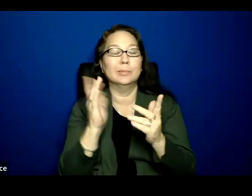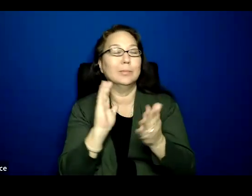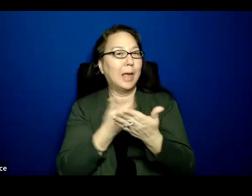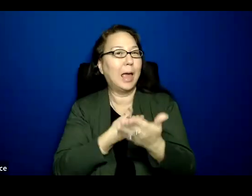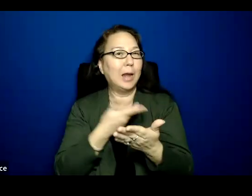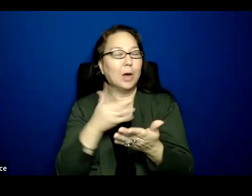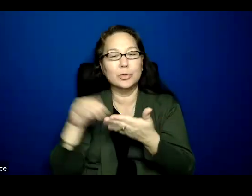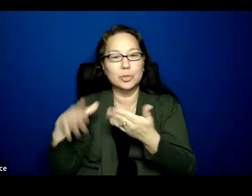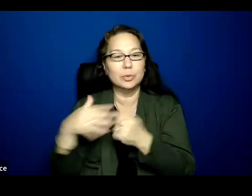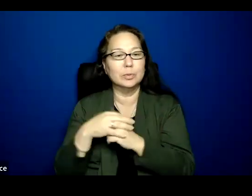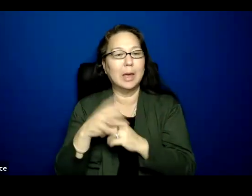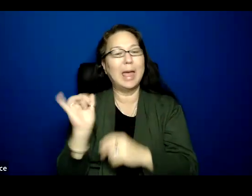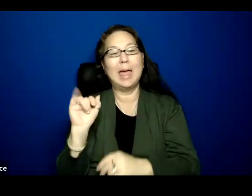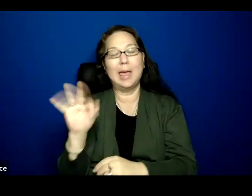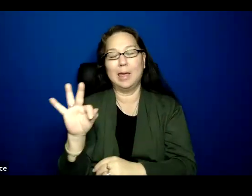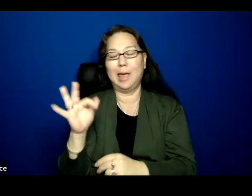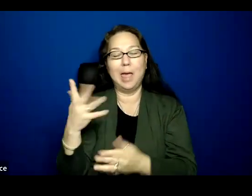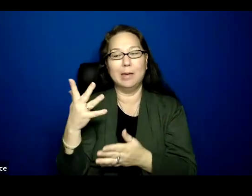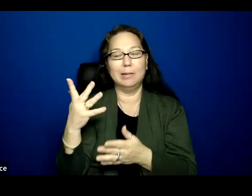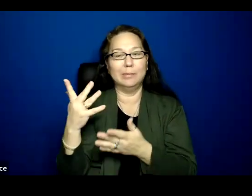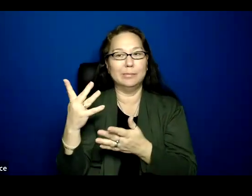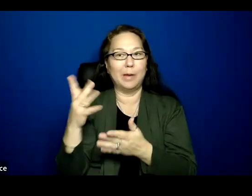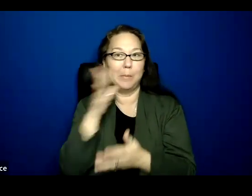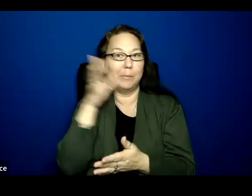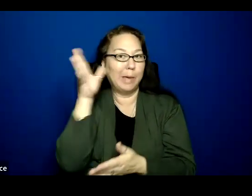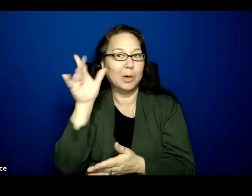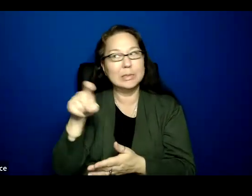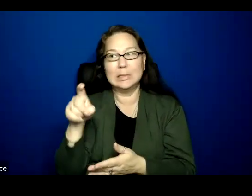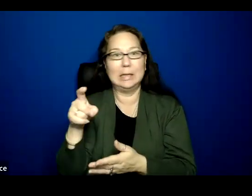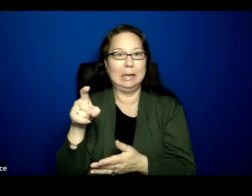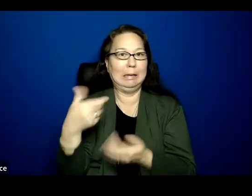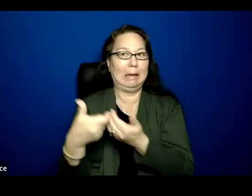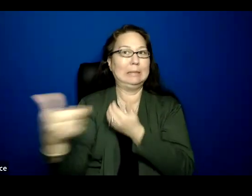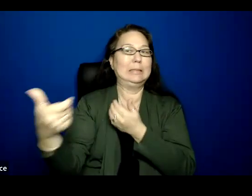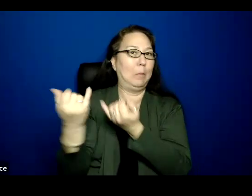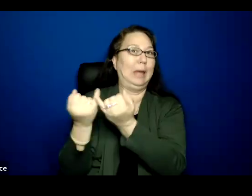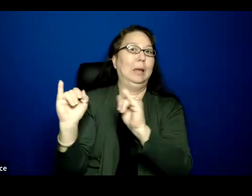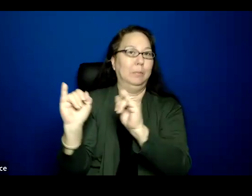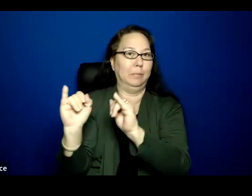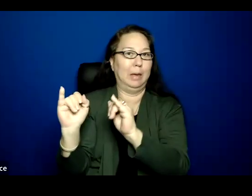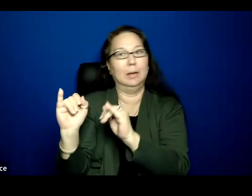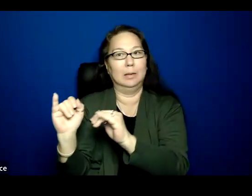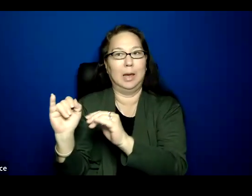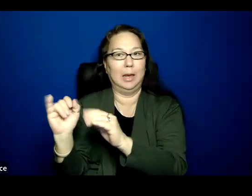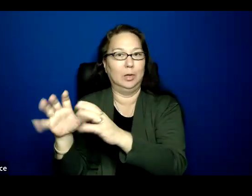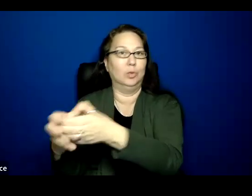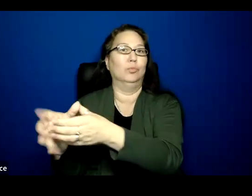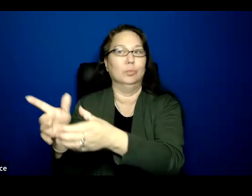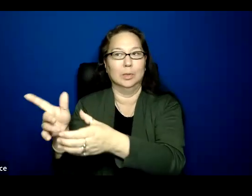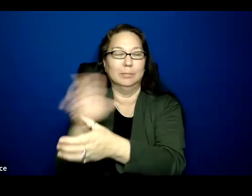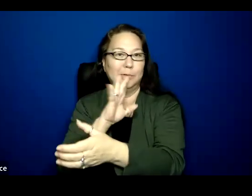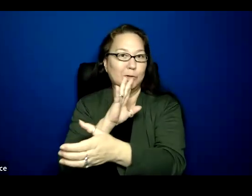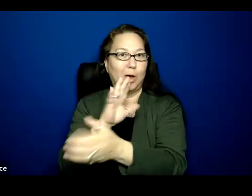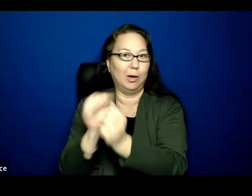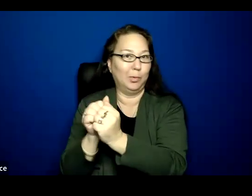if parents feel like they need someone independent to talk to or just to get some information. I've reached out to our SPED